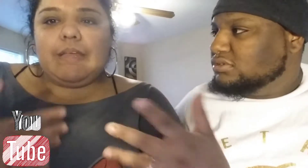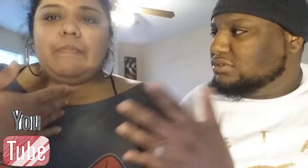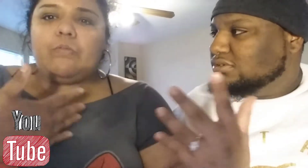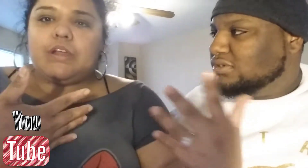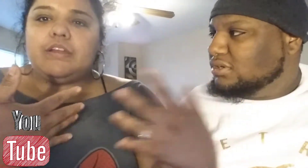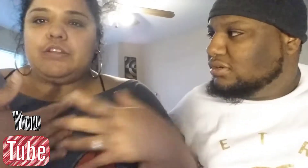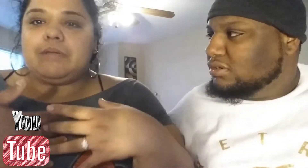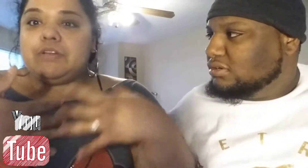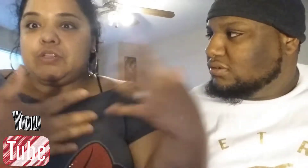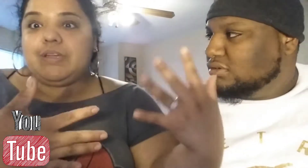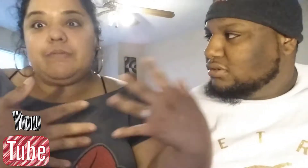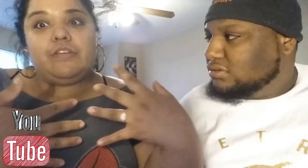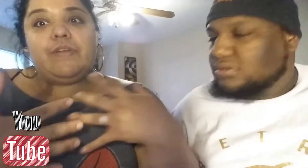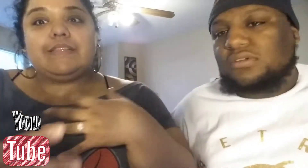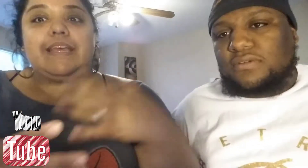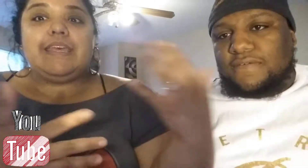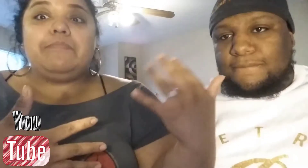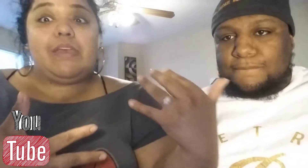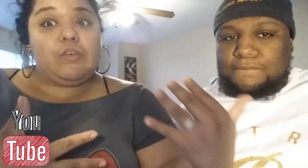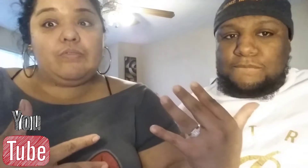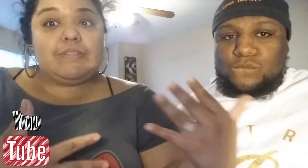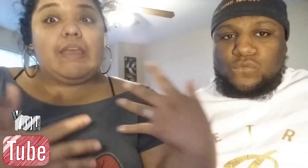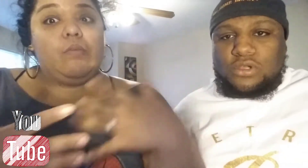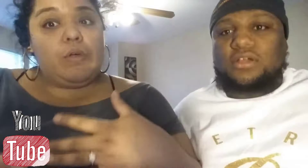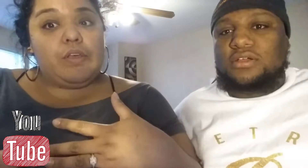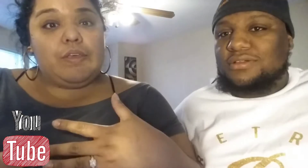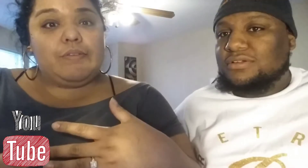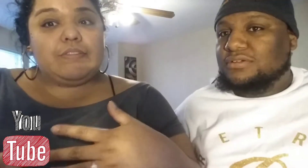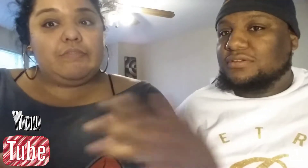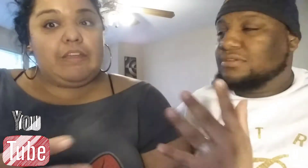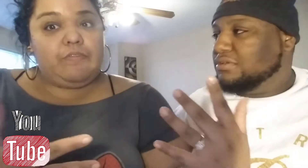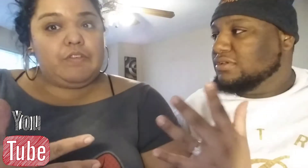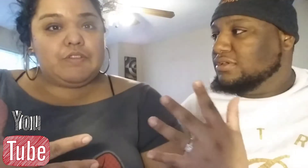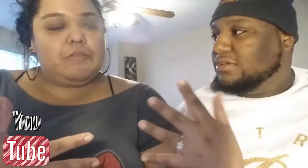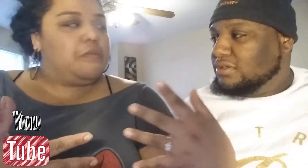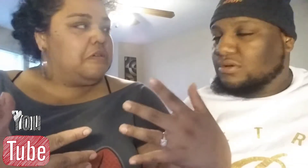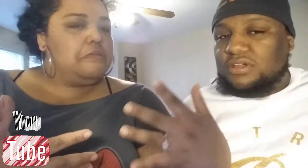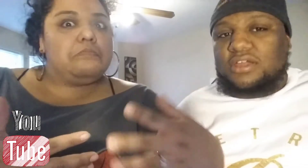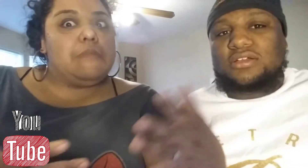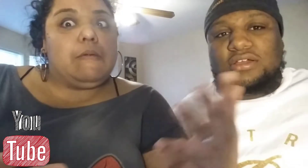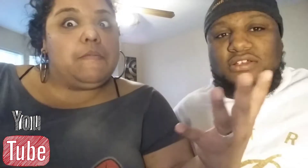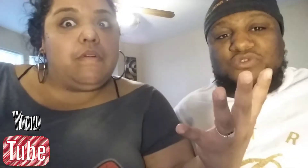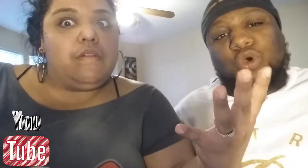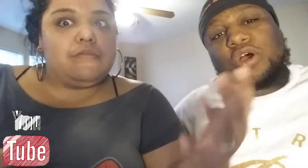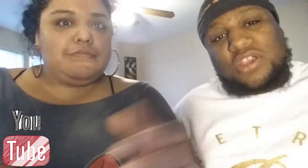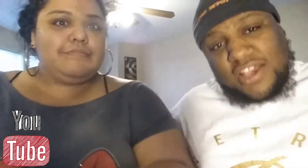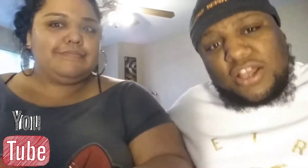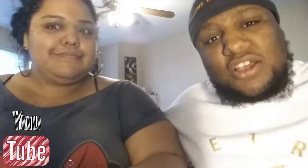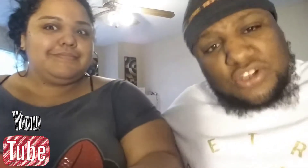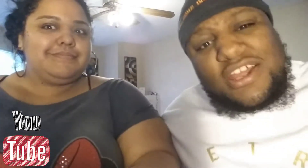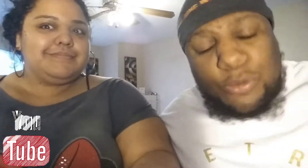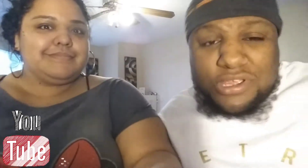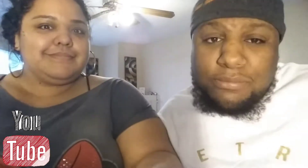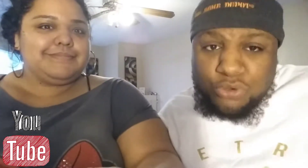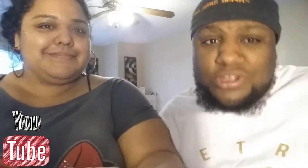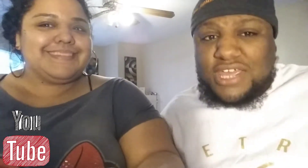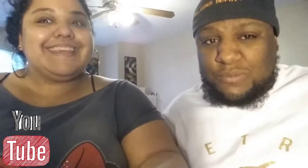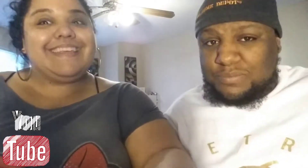day, but I'm going to show him a little phrase that he may use, that he will use in the future, or maybe tomorrow. So, yeah, it's going to help me communicate with you.